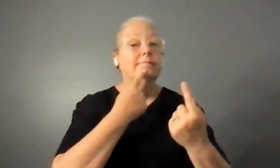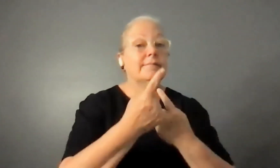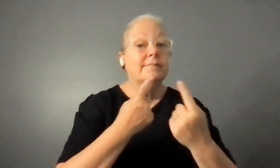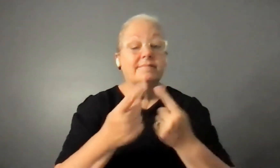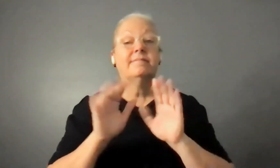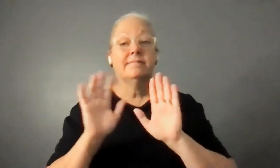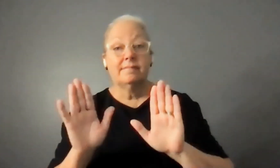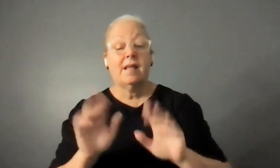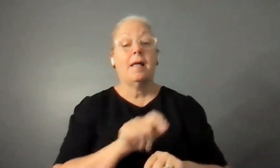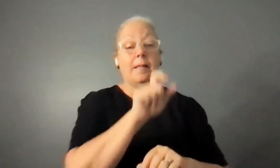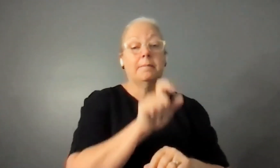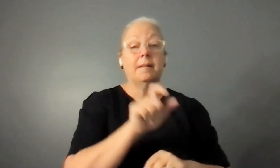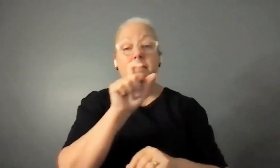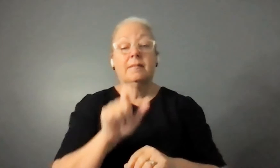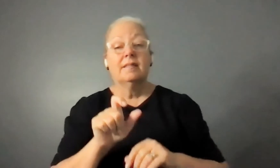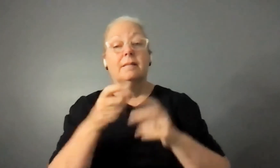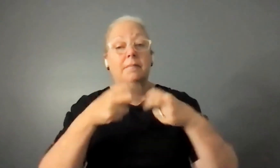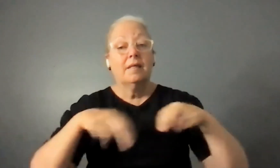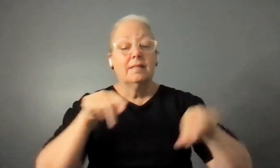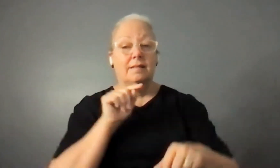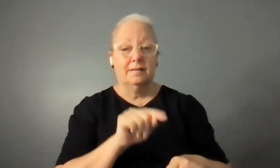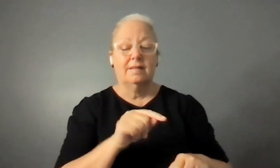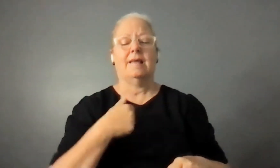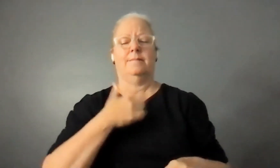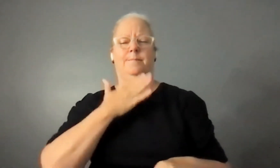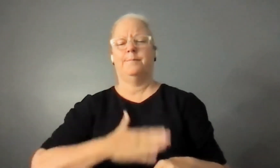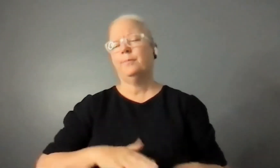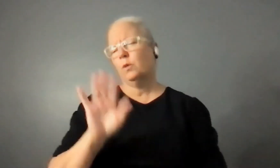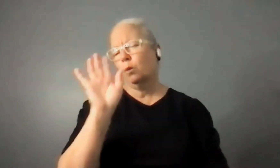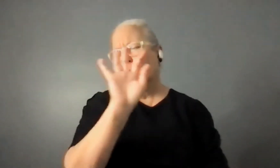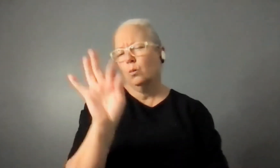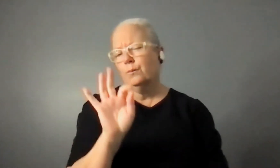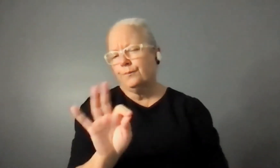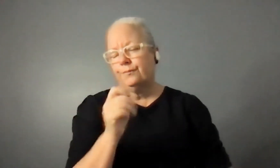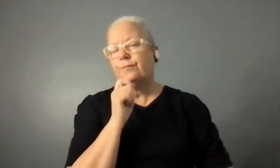panelists, I have a question